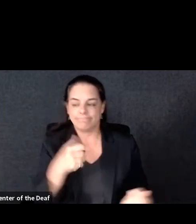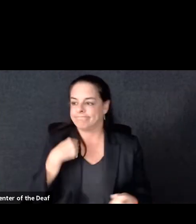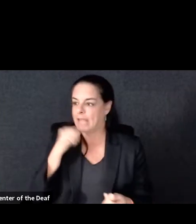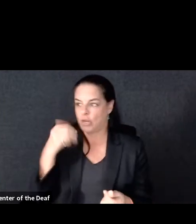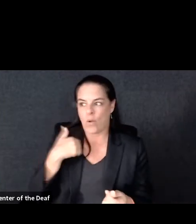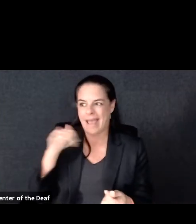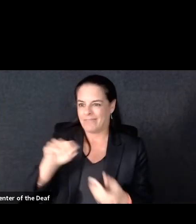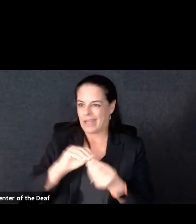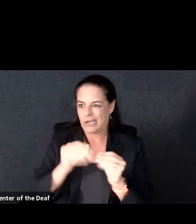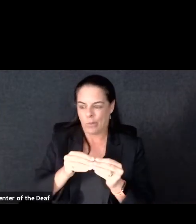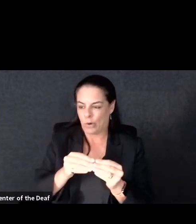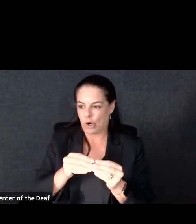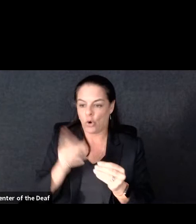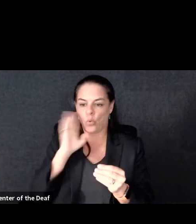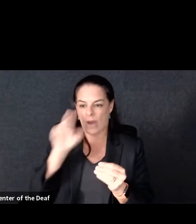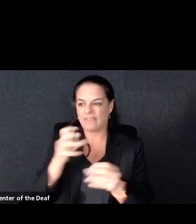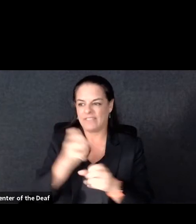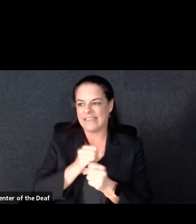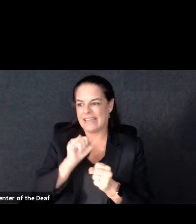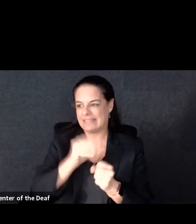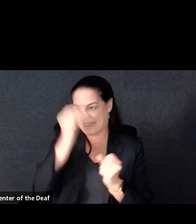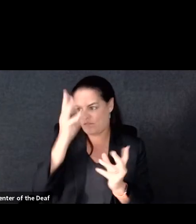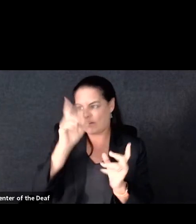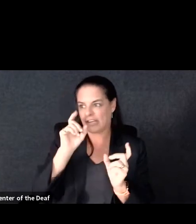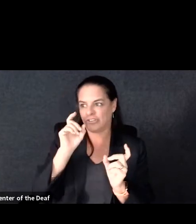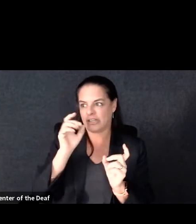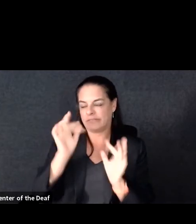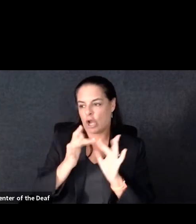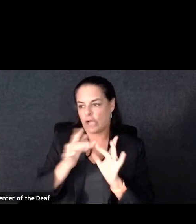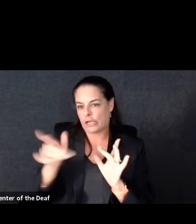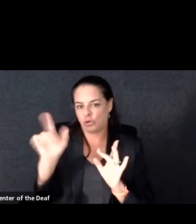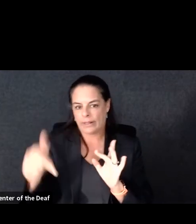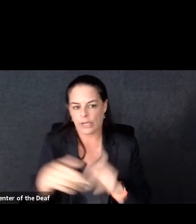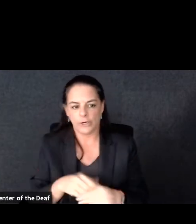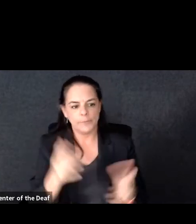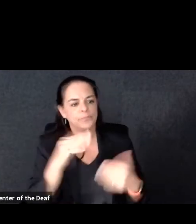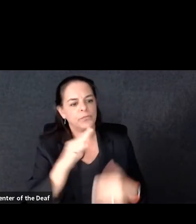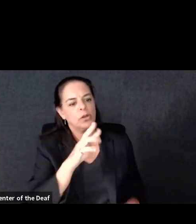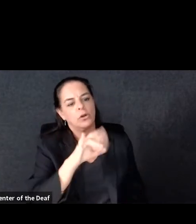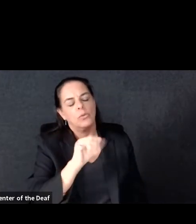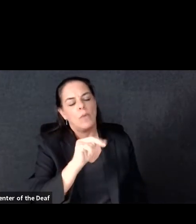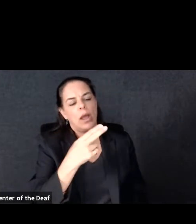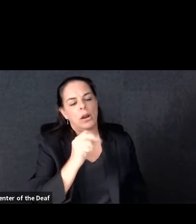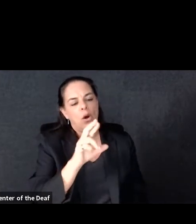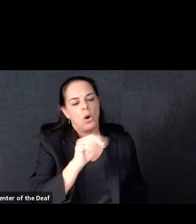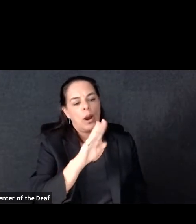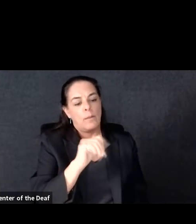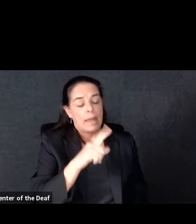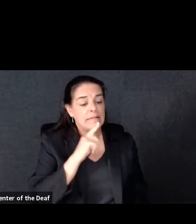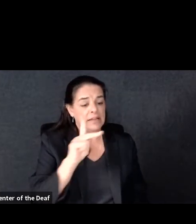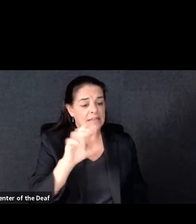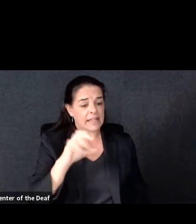number in front of me. We will have to get it and get back to you, Mr. Morgan. From Brian Hornback, is